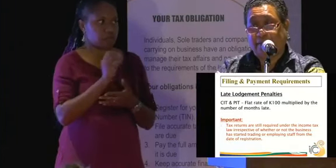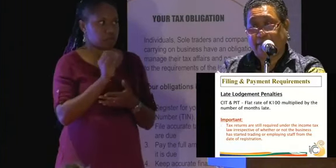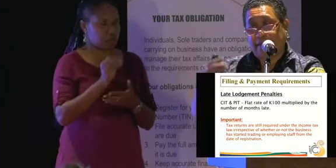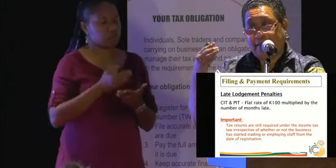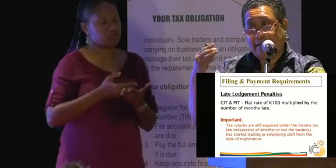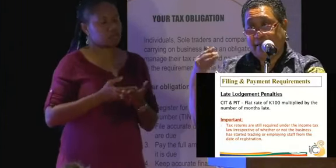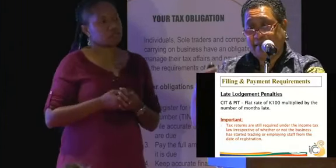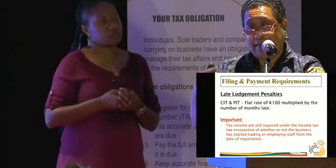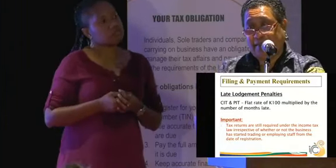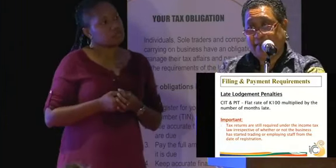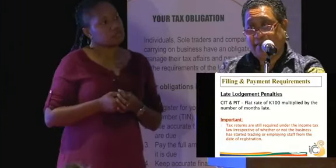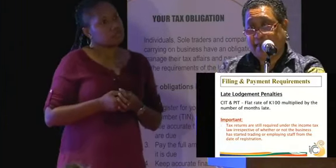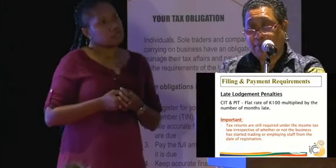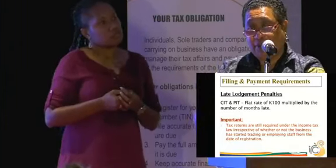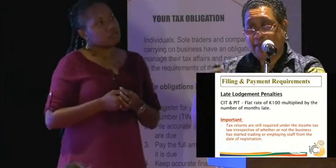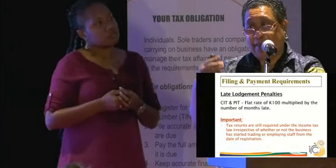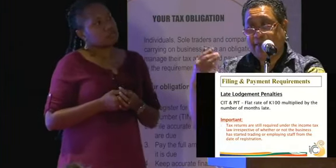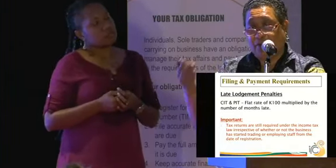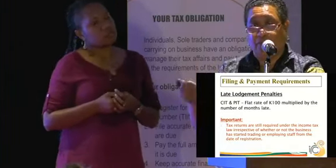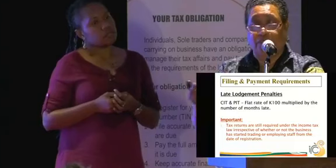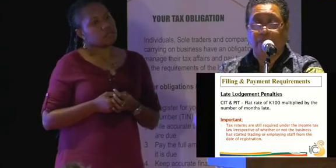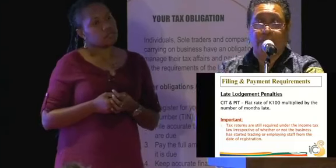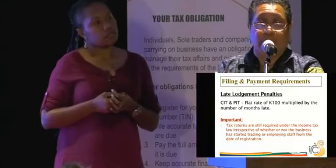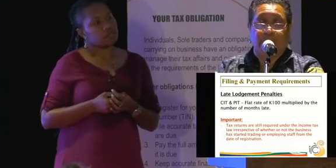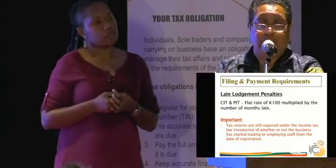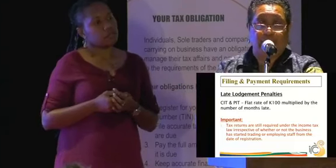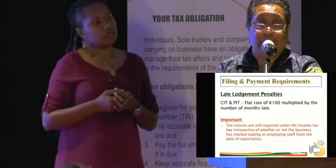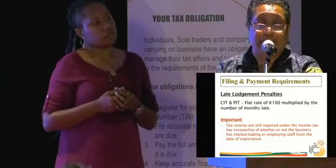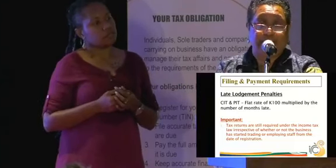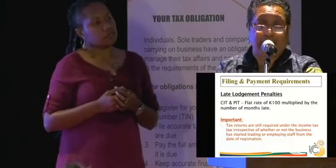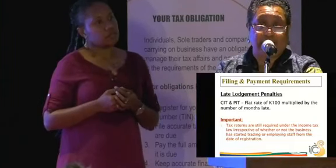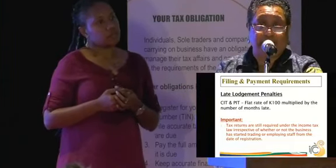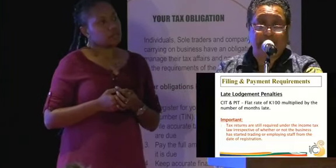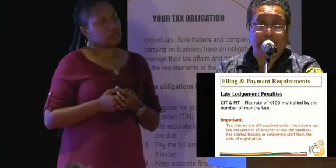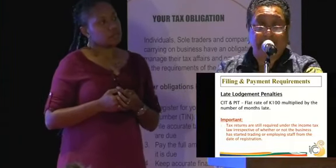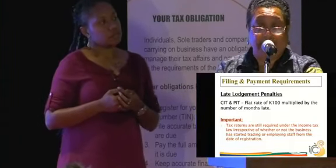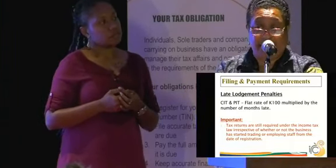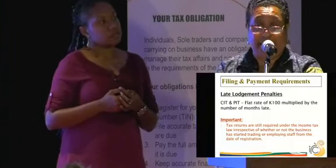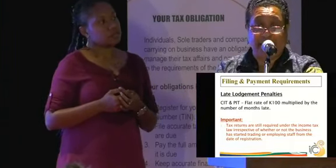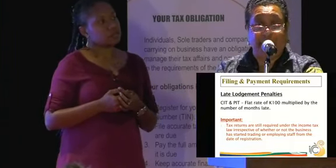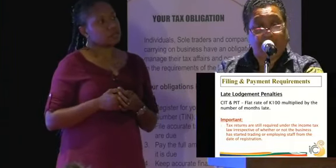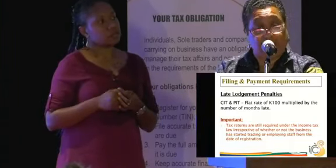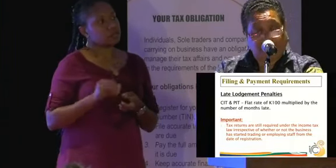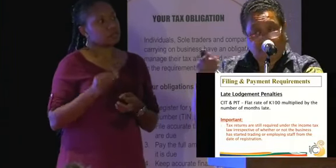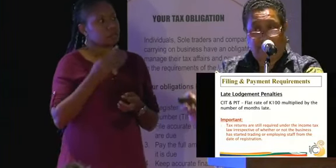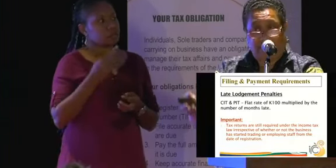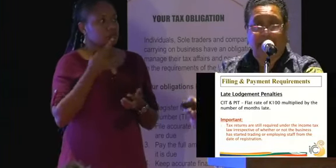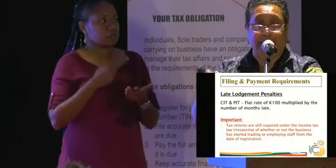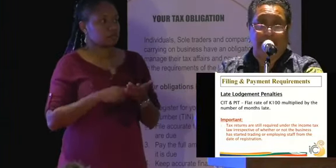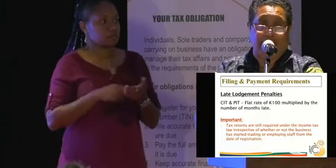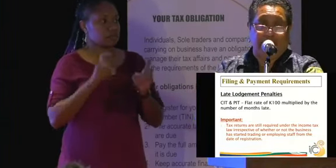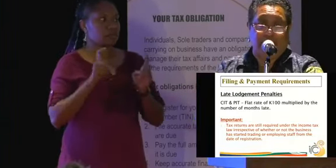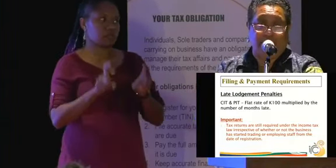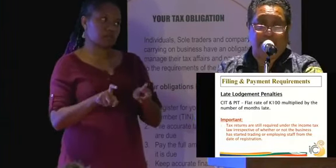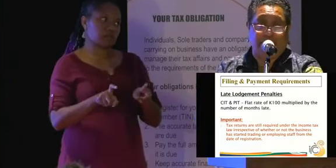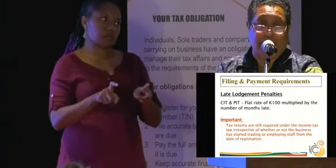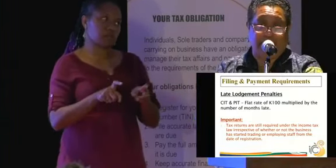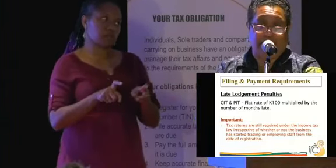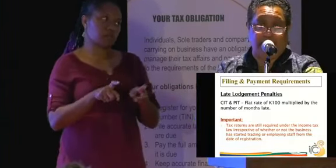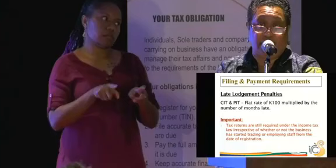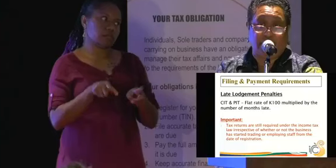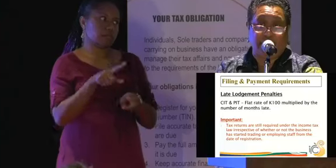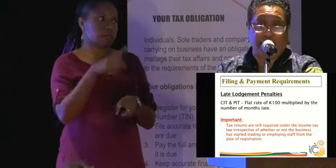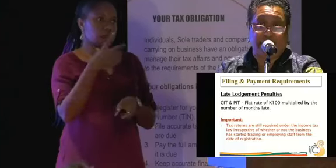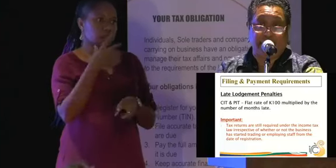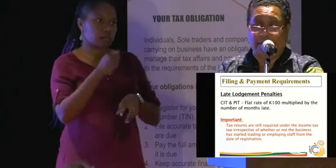Okay, so that is captured and your record as a taxpayer is updated that you have complied with your